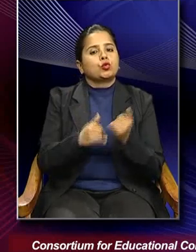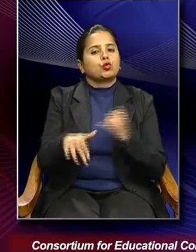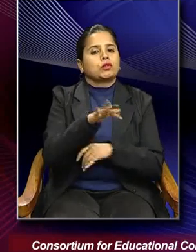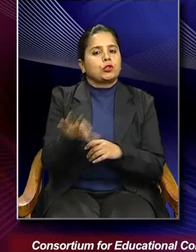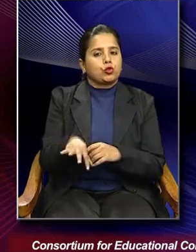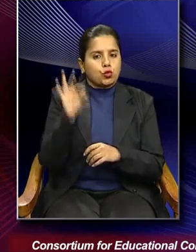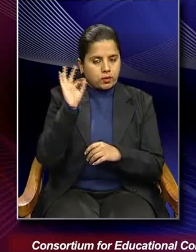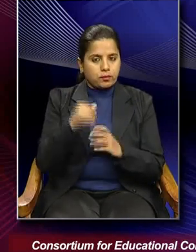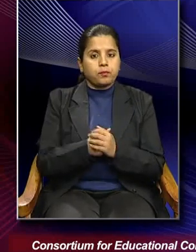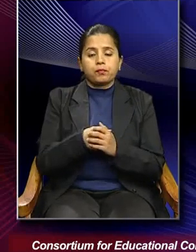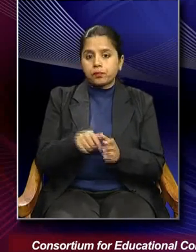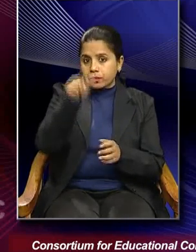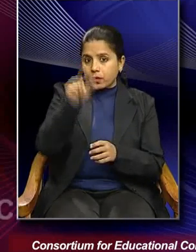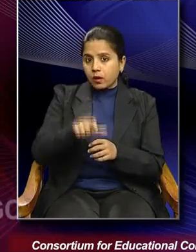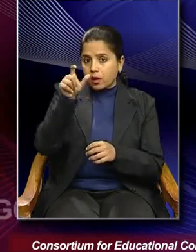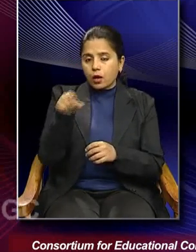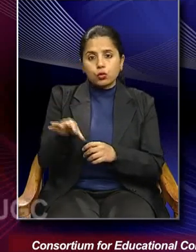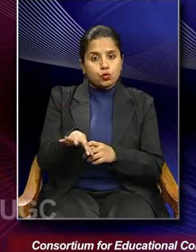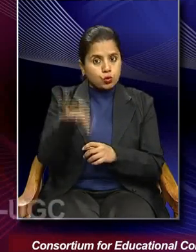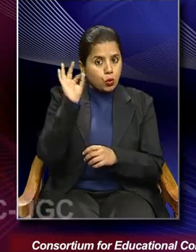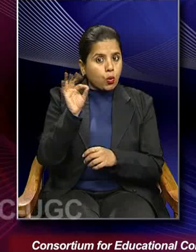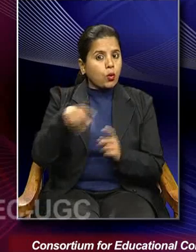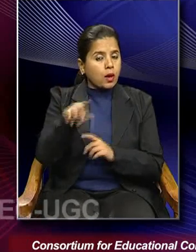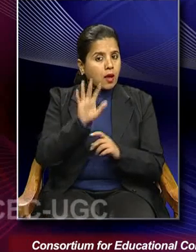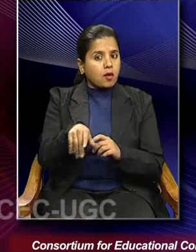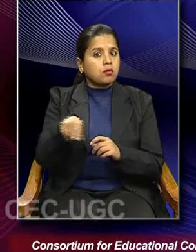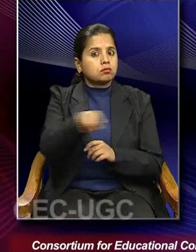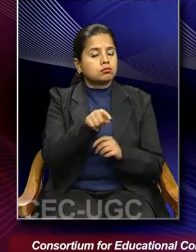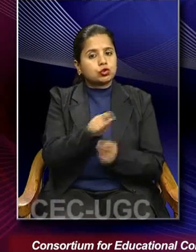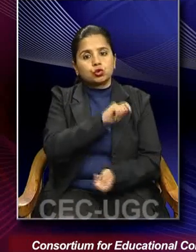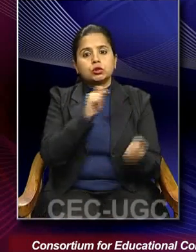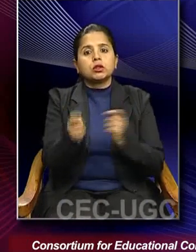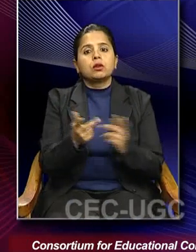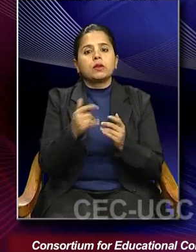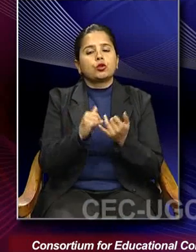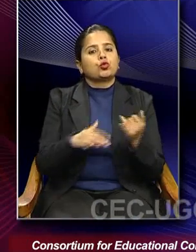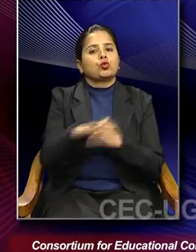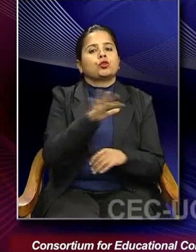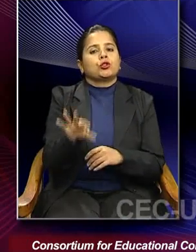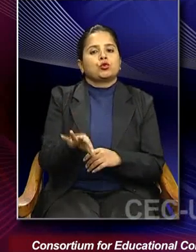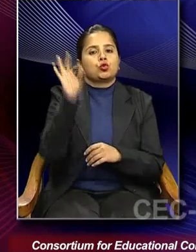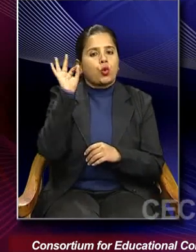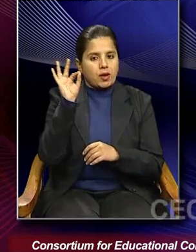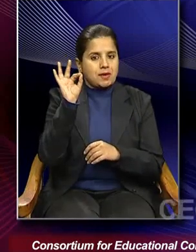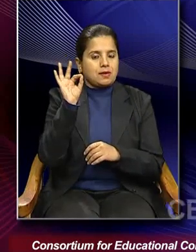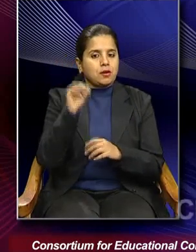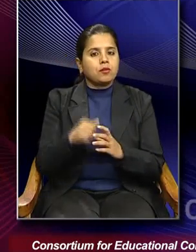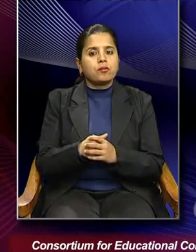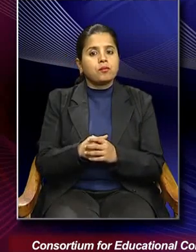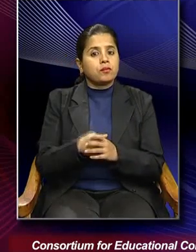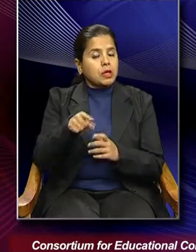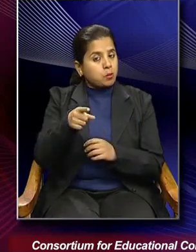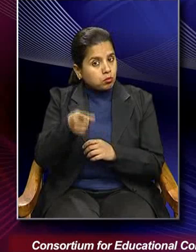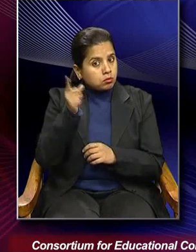choice. Individual choices getting converted into a social choice has